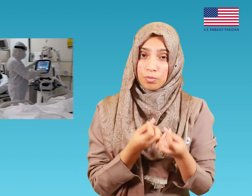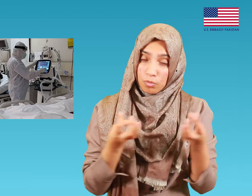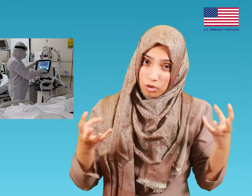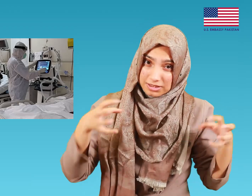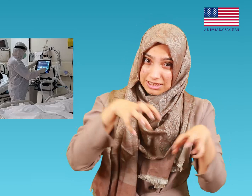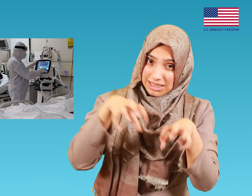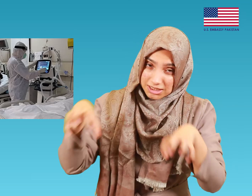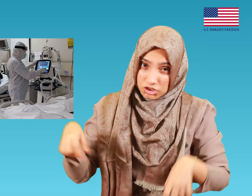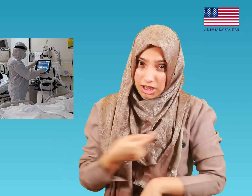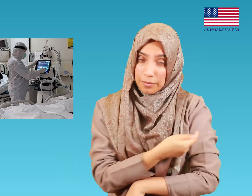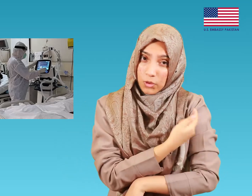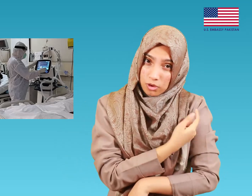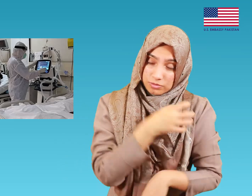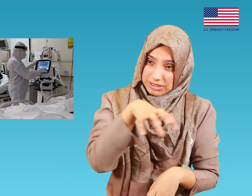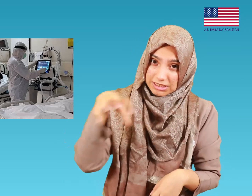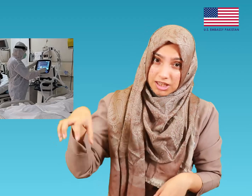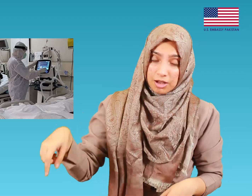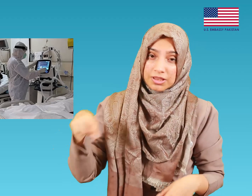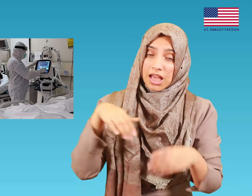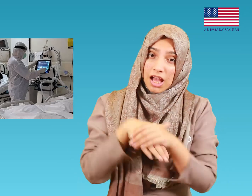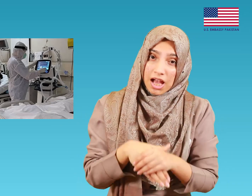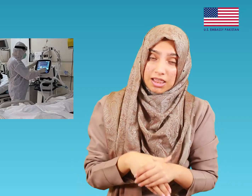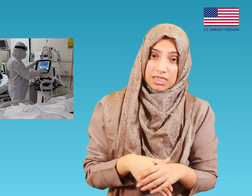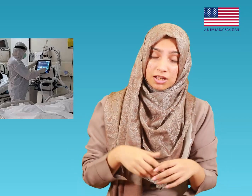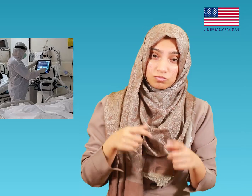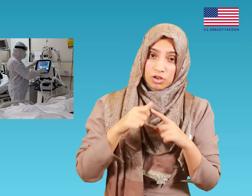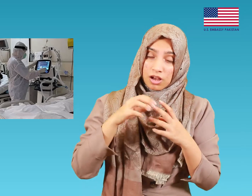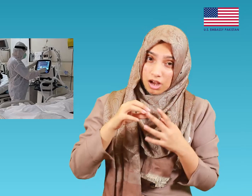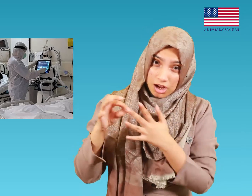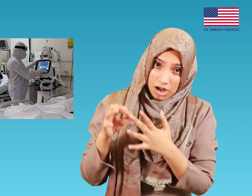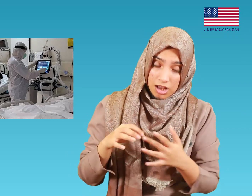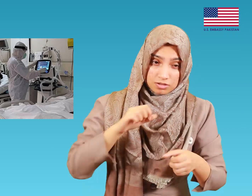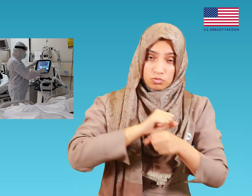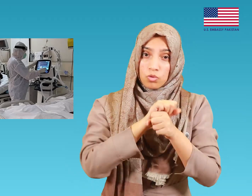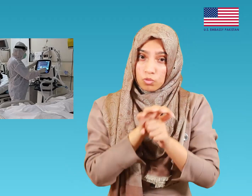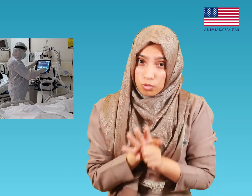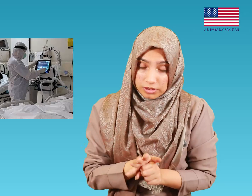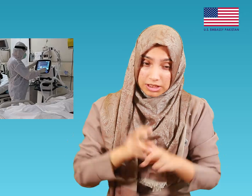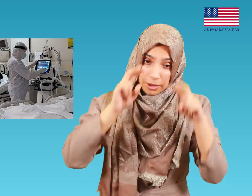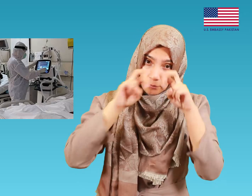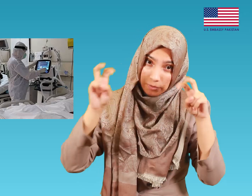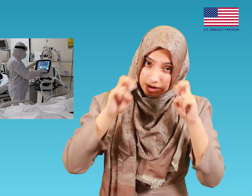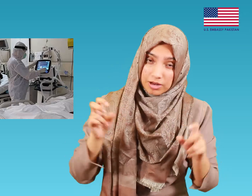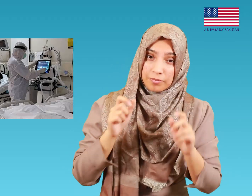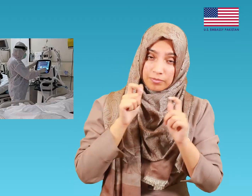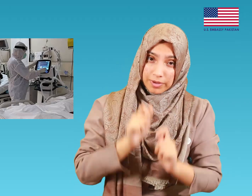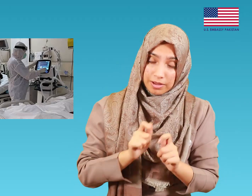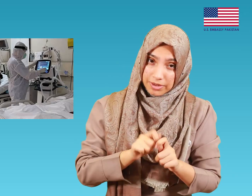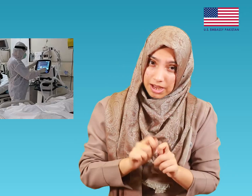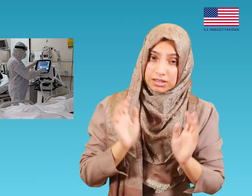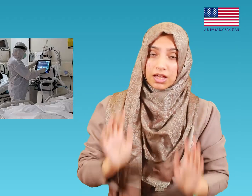Many large medical centers are opening specialized clinics to provide care for people who have persistent symptoms